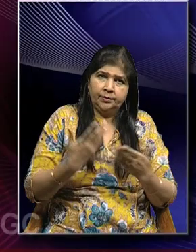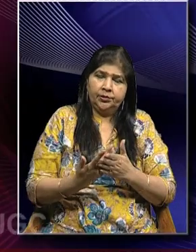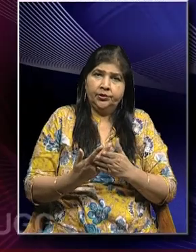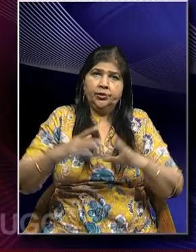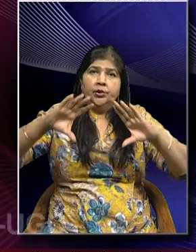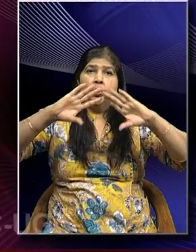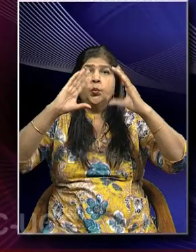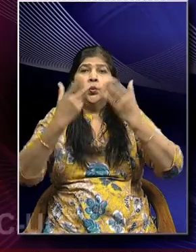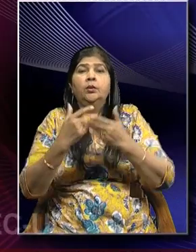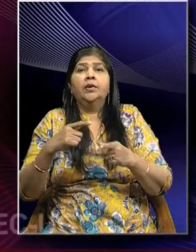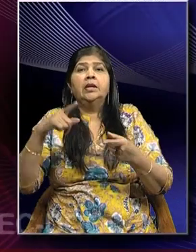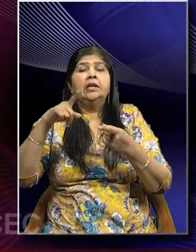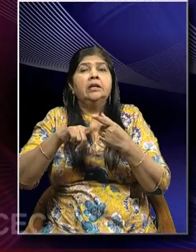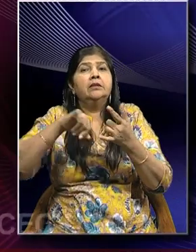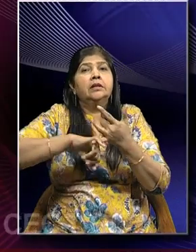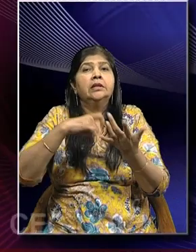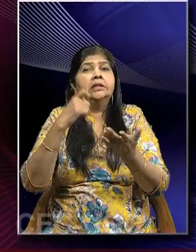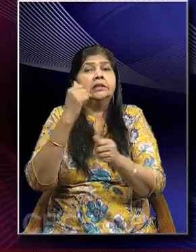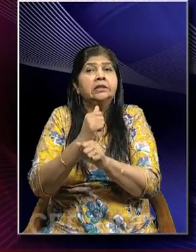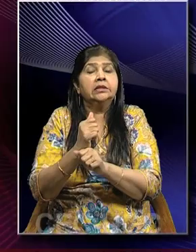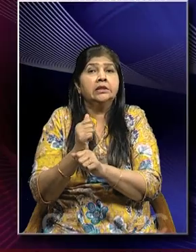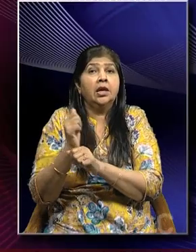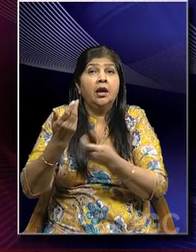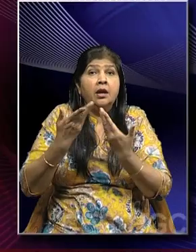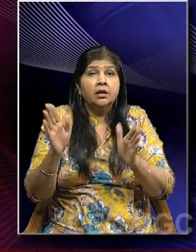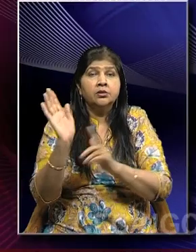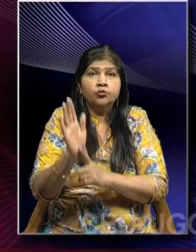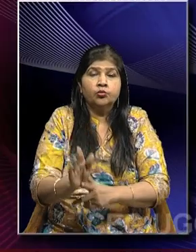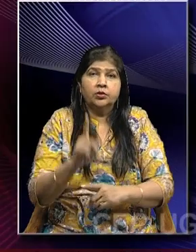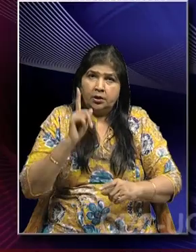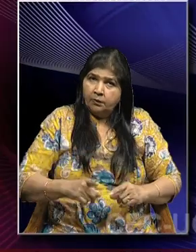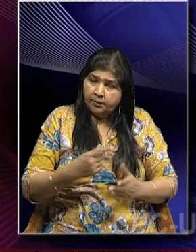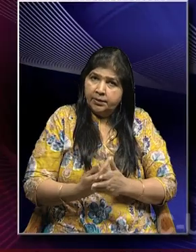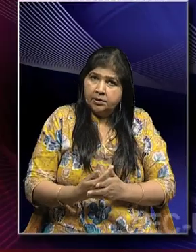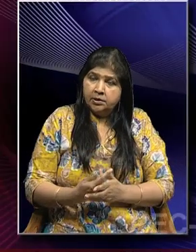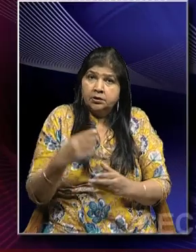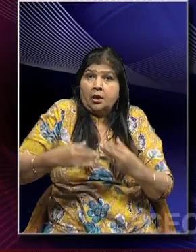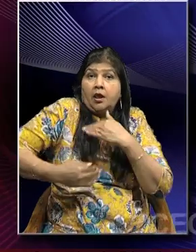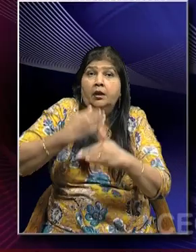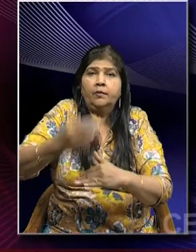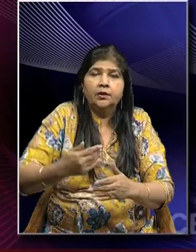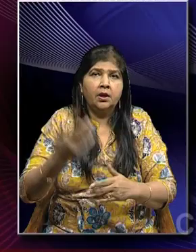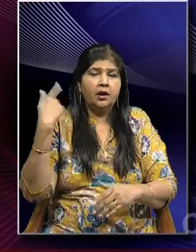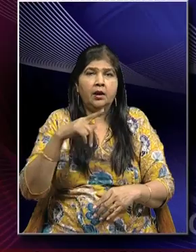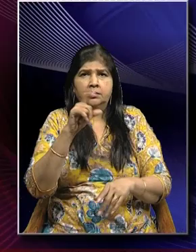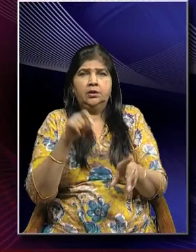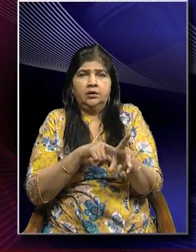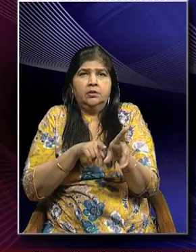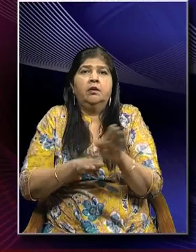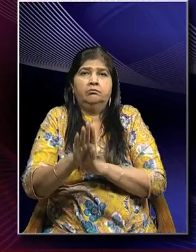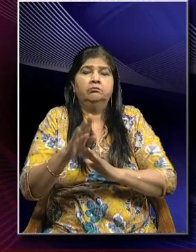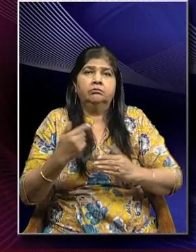global ESG disclosure requirements, they have significantly advanced over the last 10 years. If